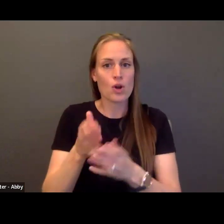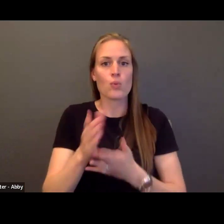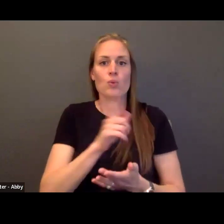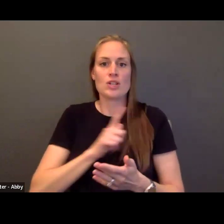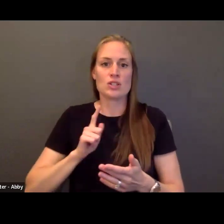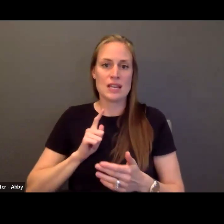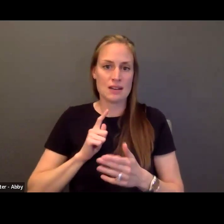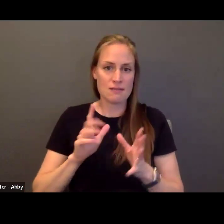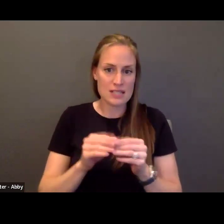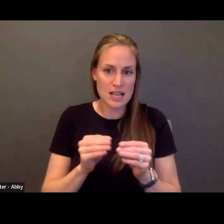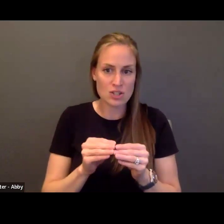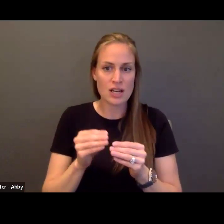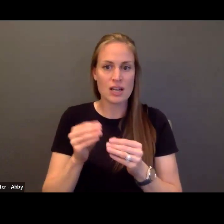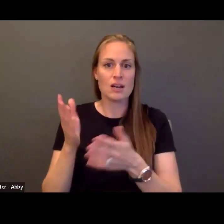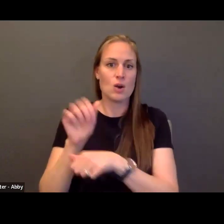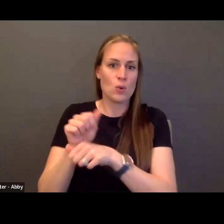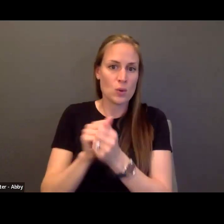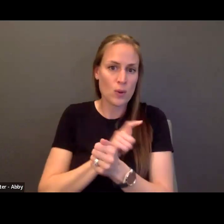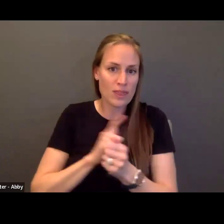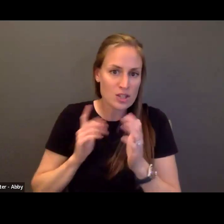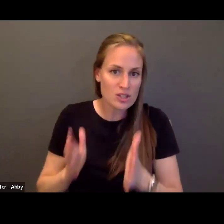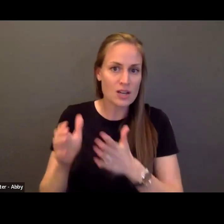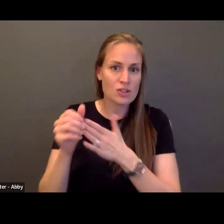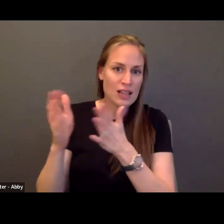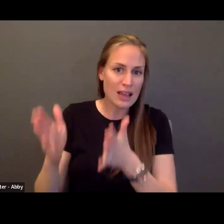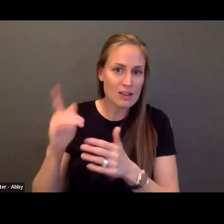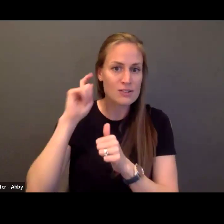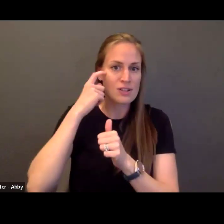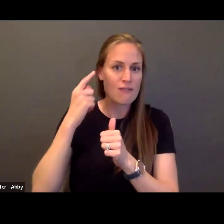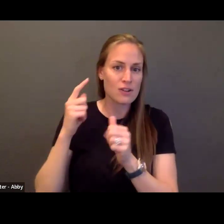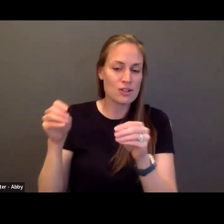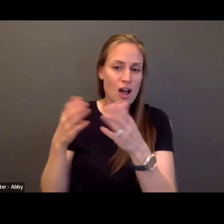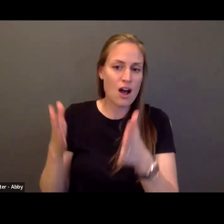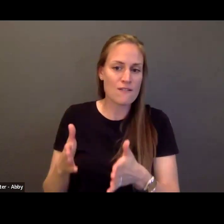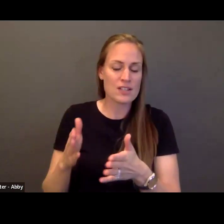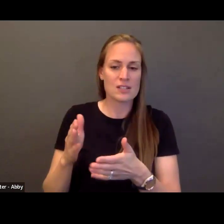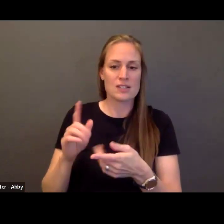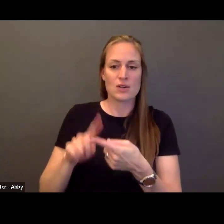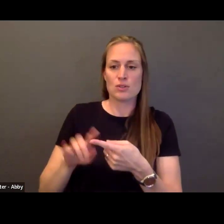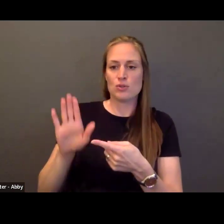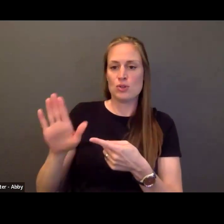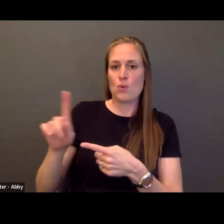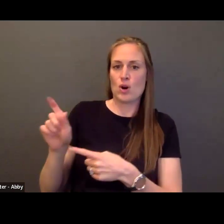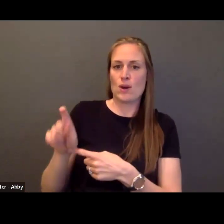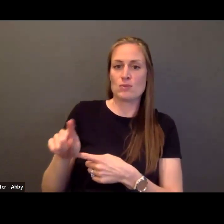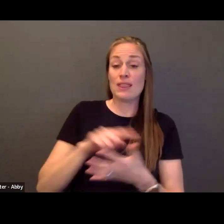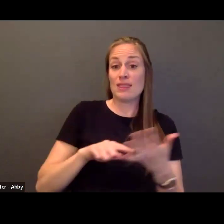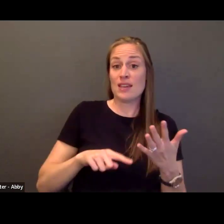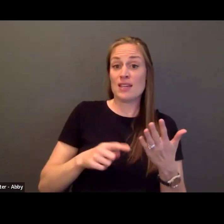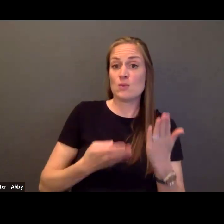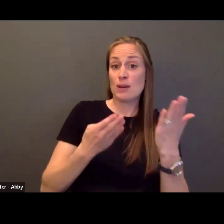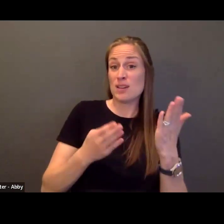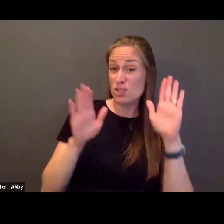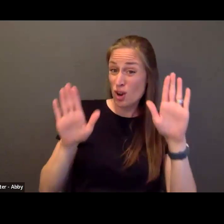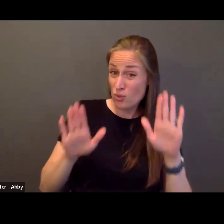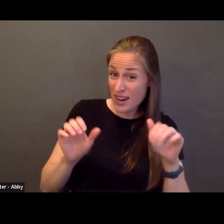legislators, working with the governor's office, working with other policymakers. And so just to your question, I'm like, well, these recommendations are great, but